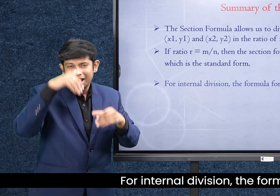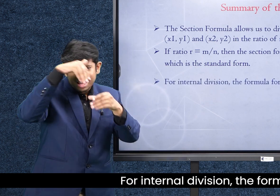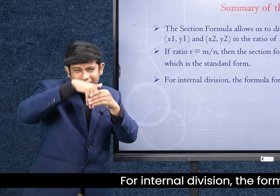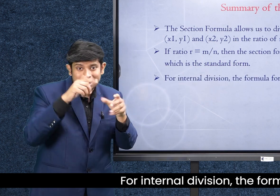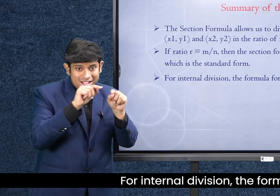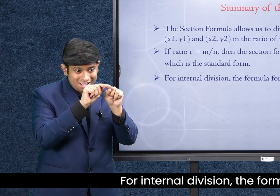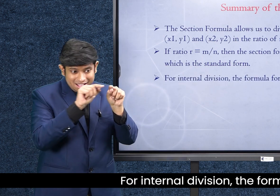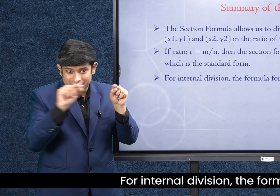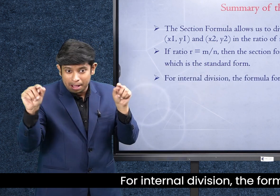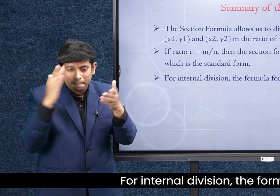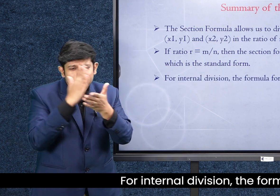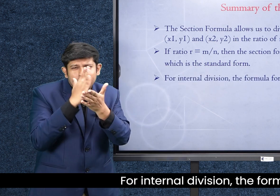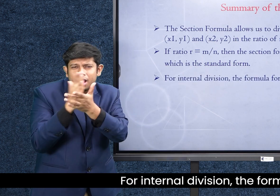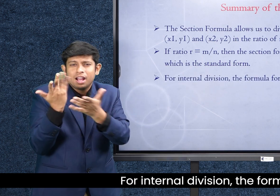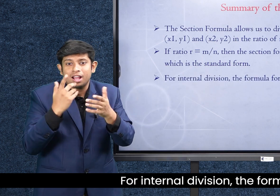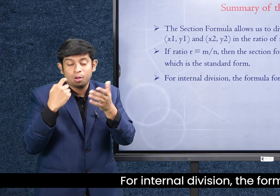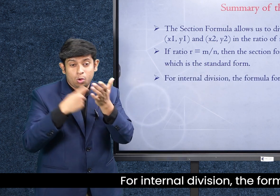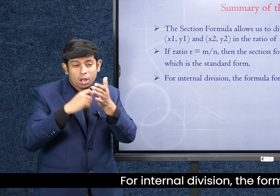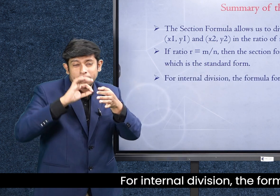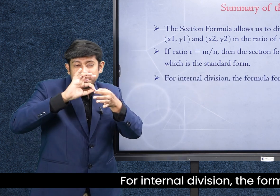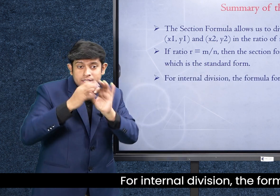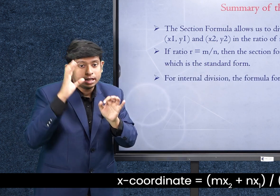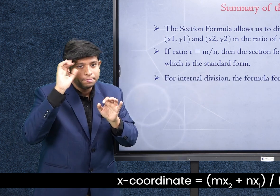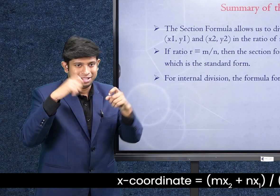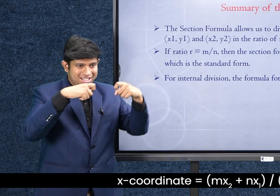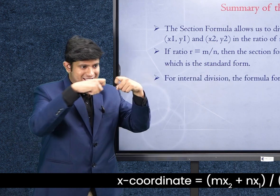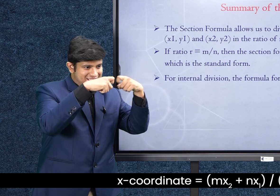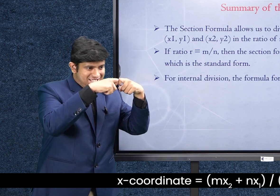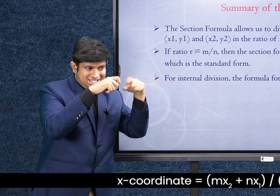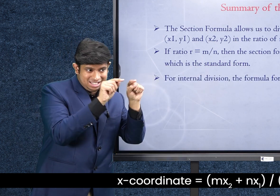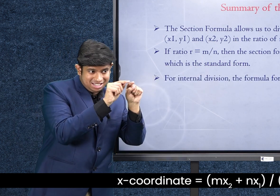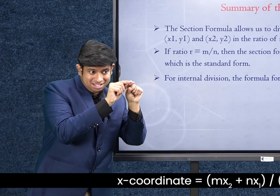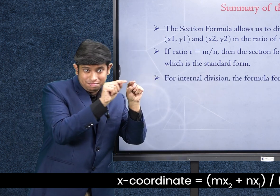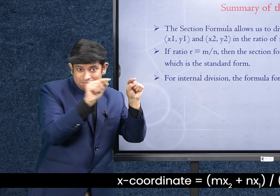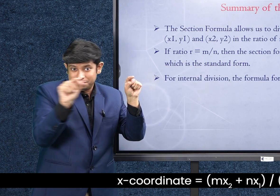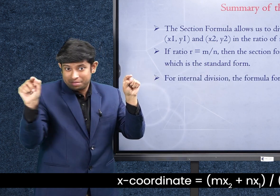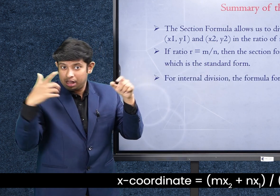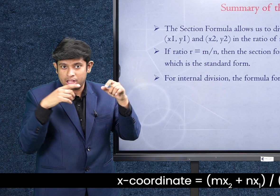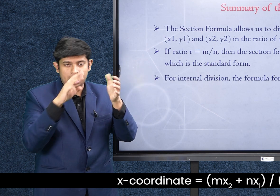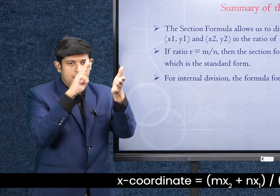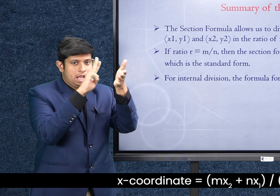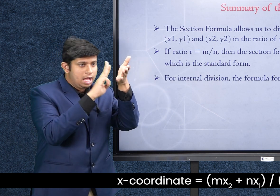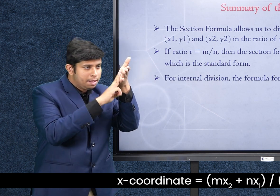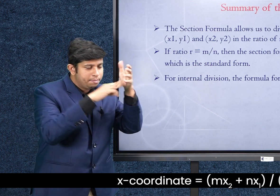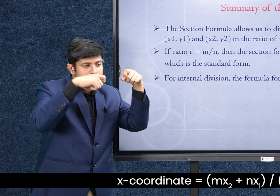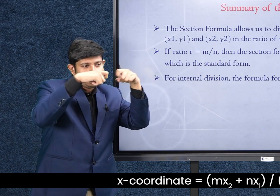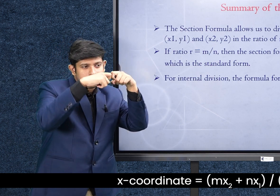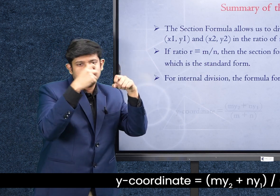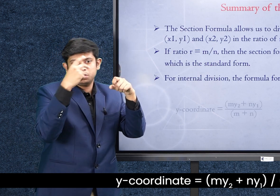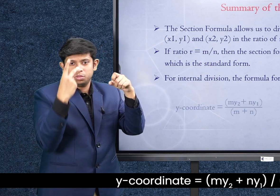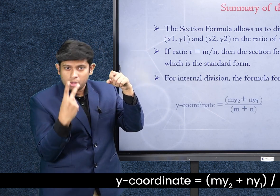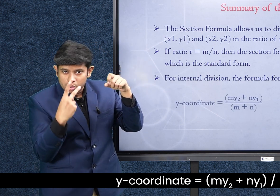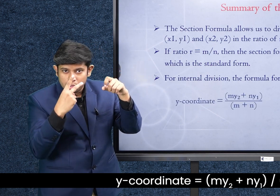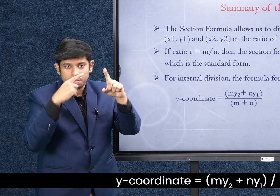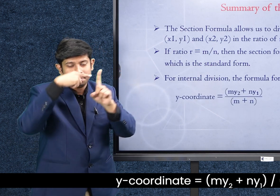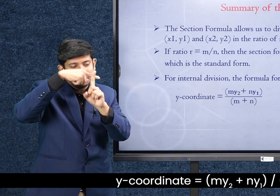For internal division, the formula for x coordinate is equal to mx2 plus nx1 by m plus n, and for y